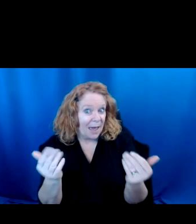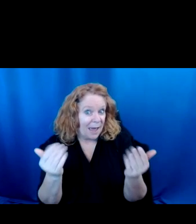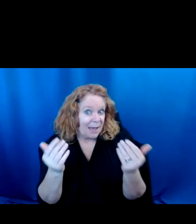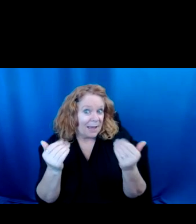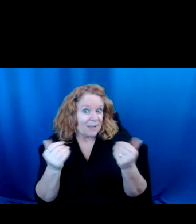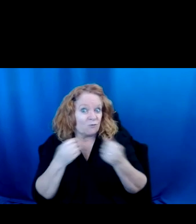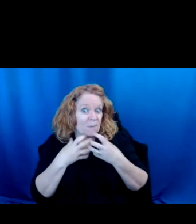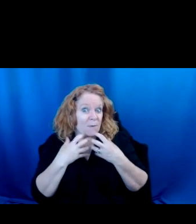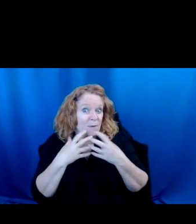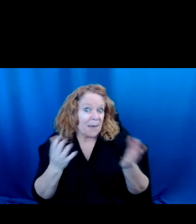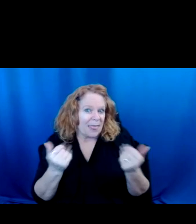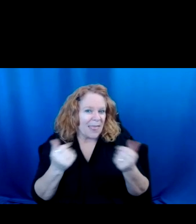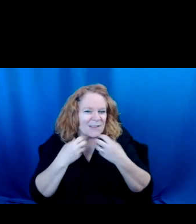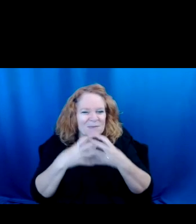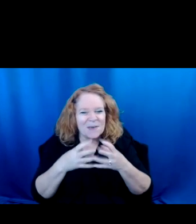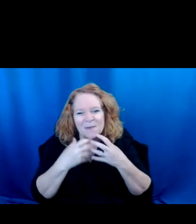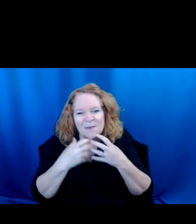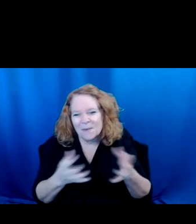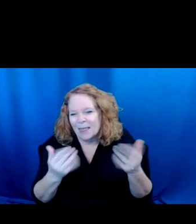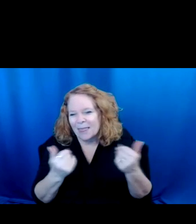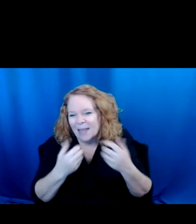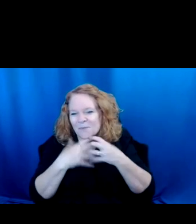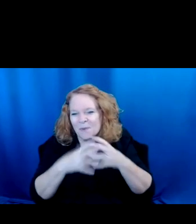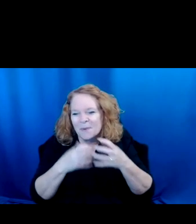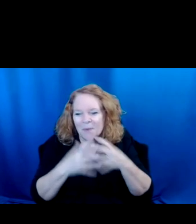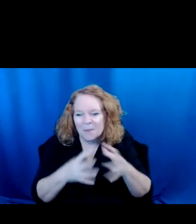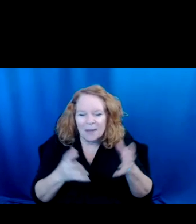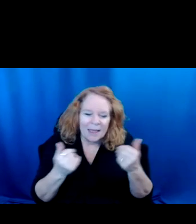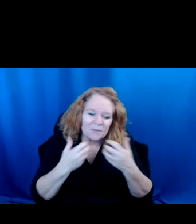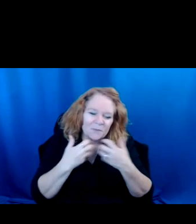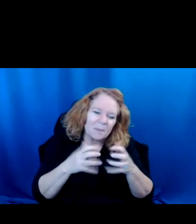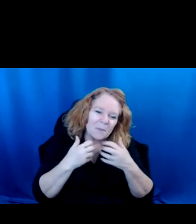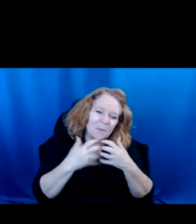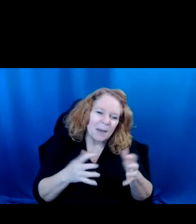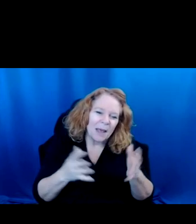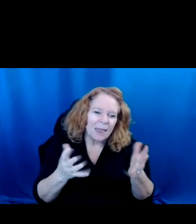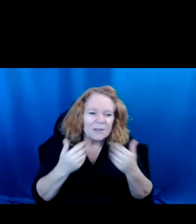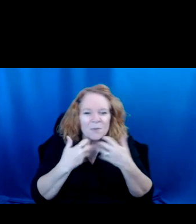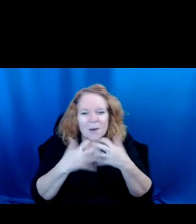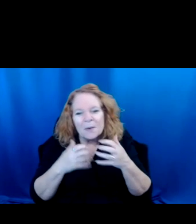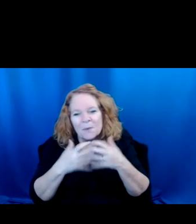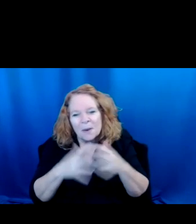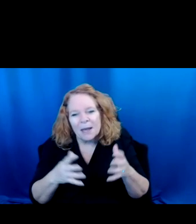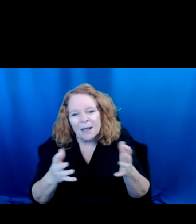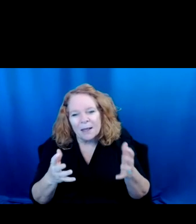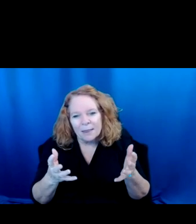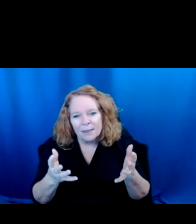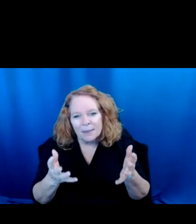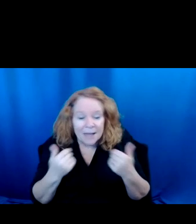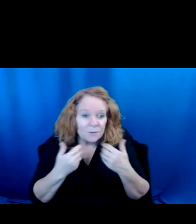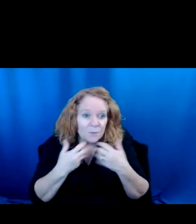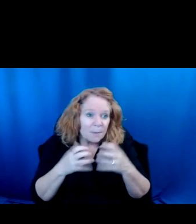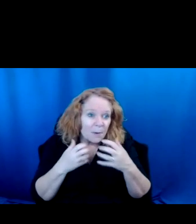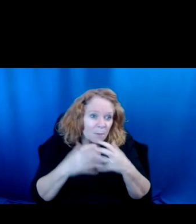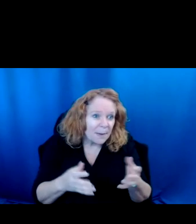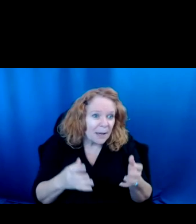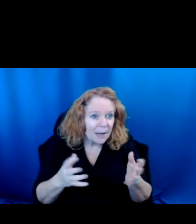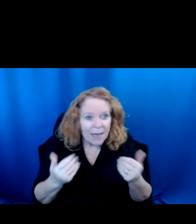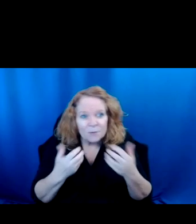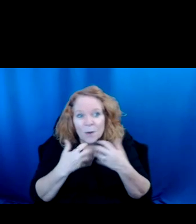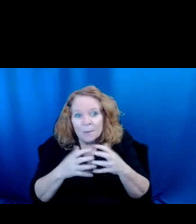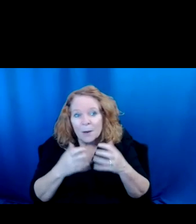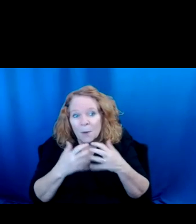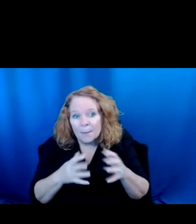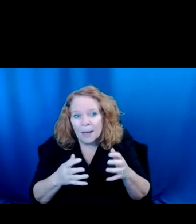Let's ribbit, ribbit, let's ribbit, ribbit, let's ribbit, ribbit, let's ribbit, ribbit, let's ribbit, ribbit, let's ribbit, ribbit,